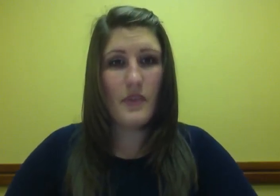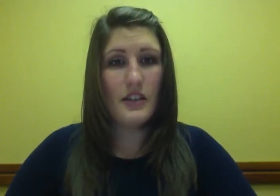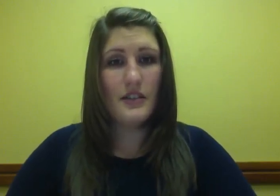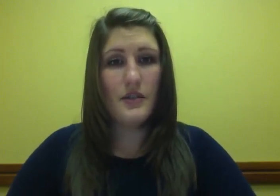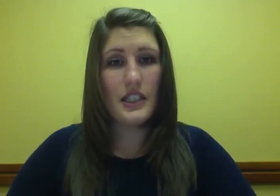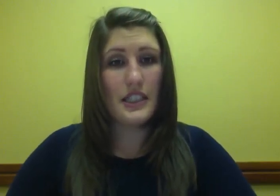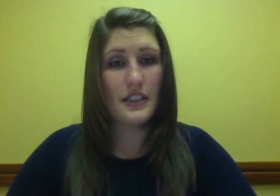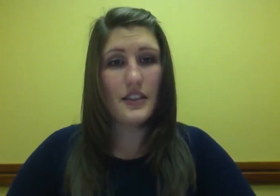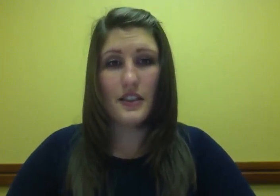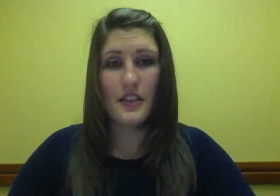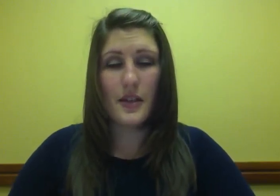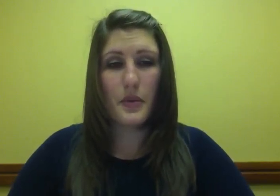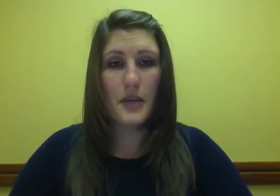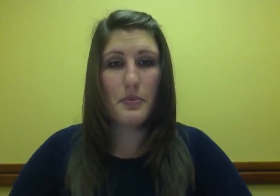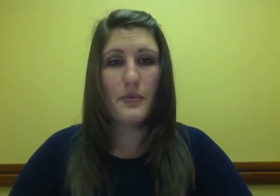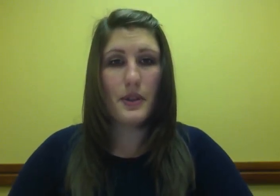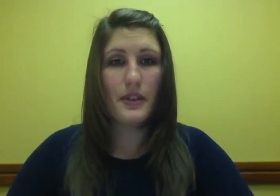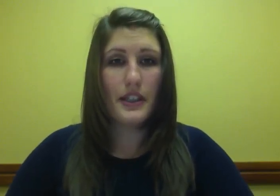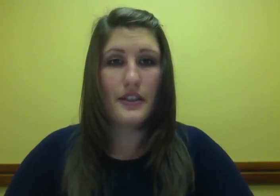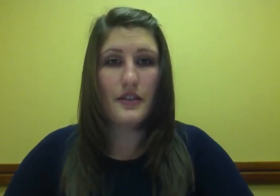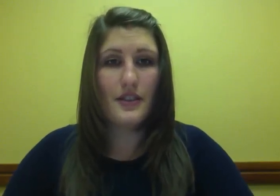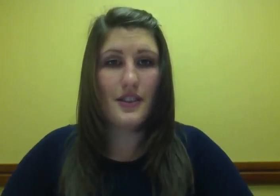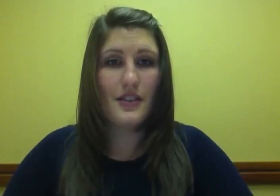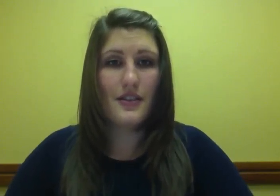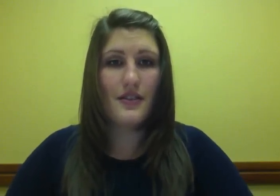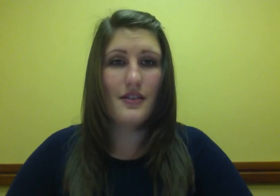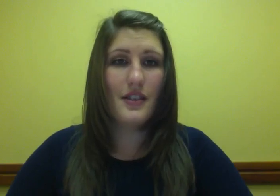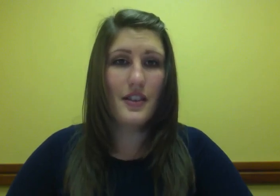It was easy. She just kept wrapping one around them.